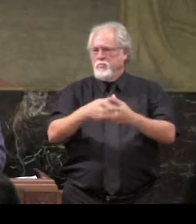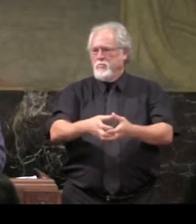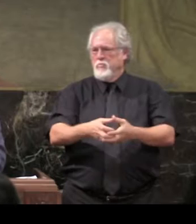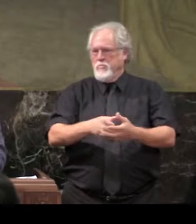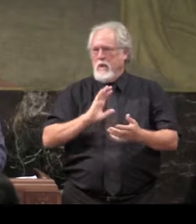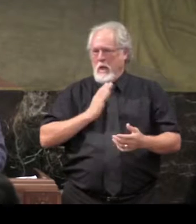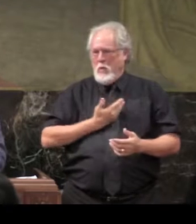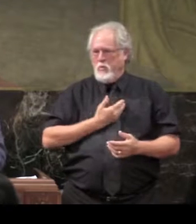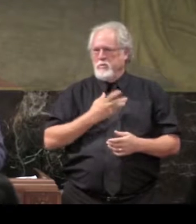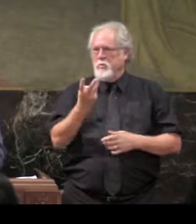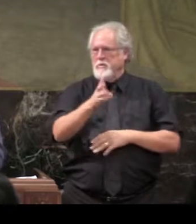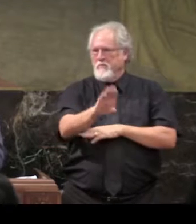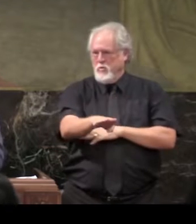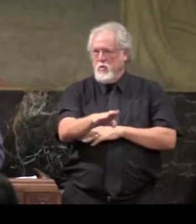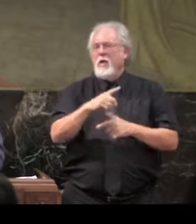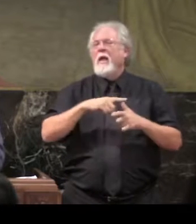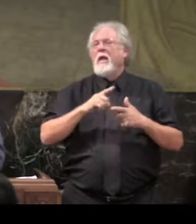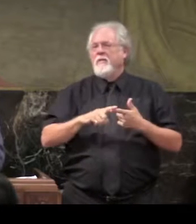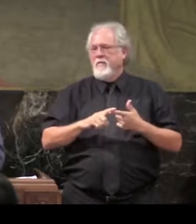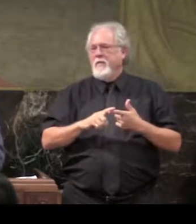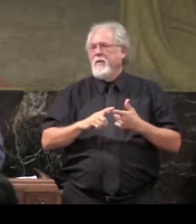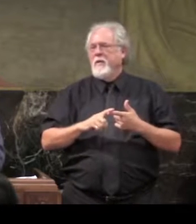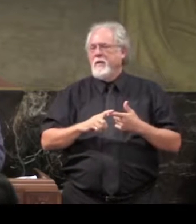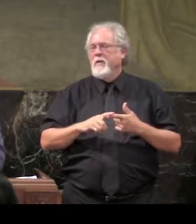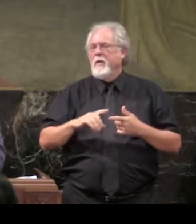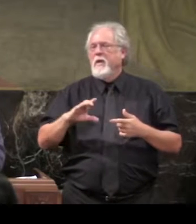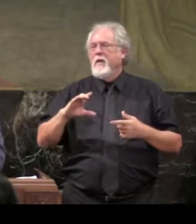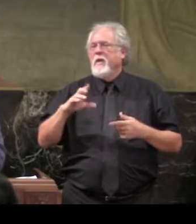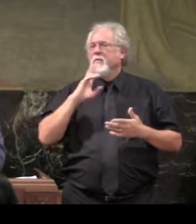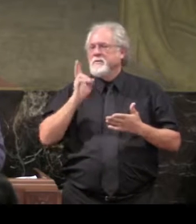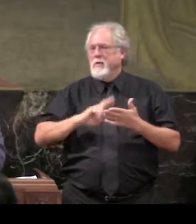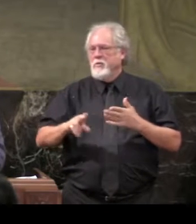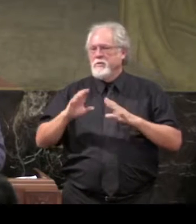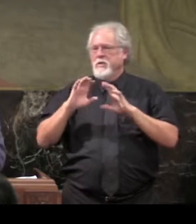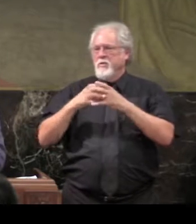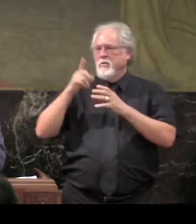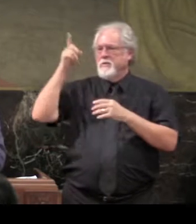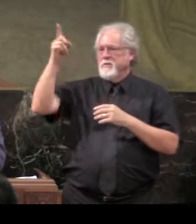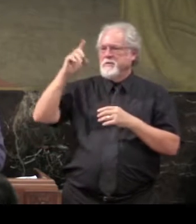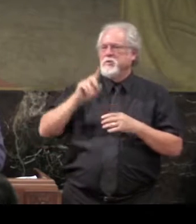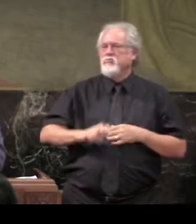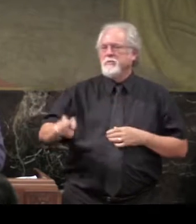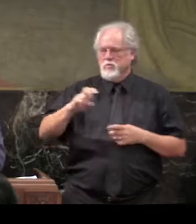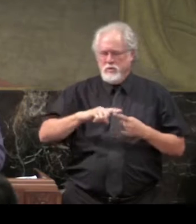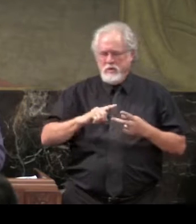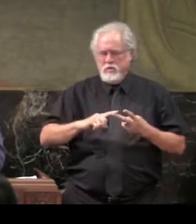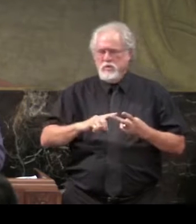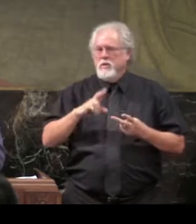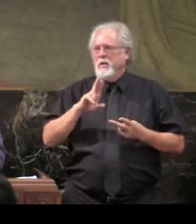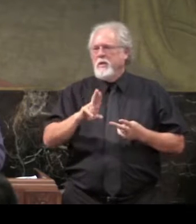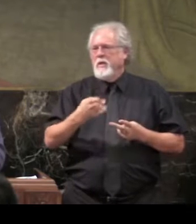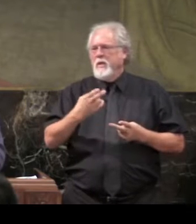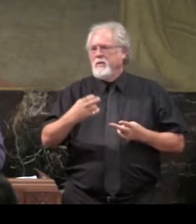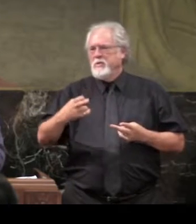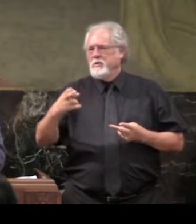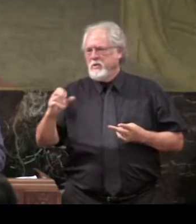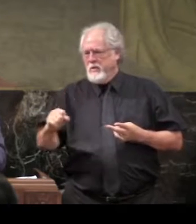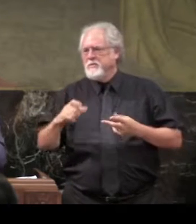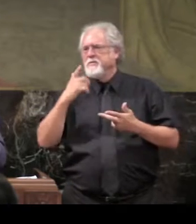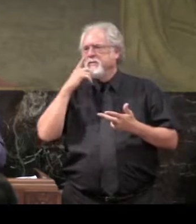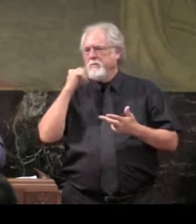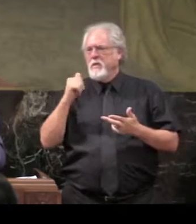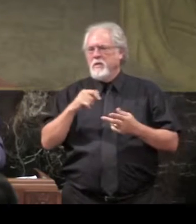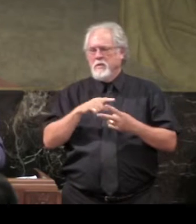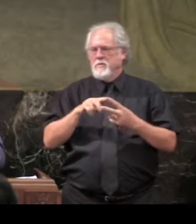Wednesday afternoon, and additional meetings with cabinet secretaries at Transportation and Health and Human Services, because